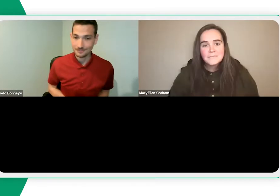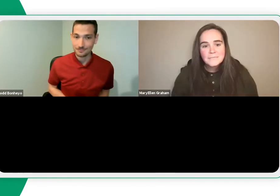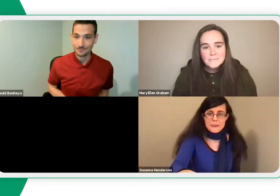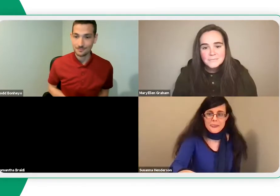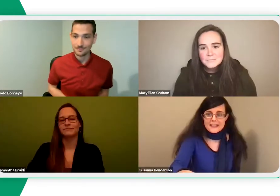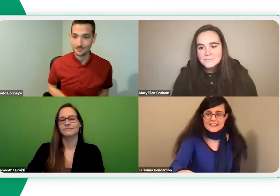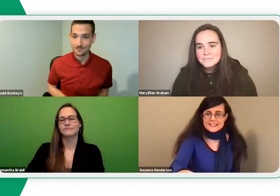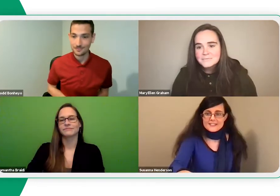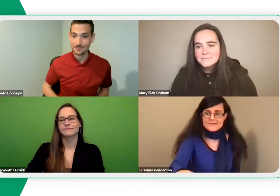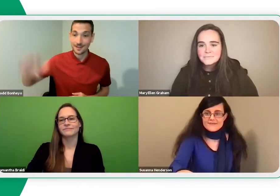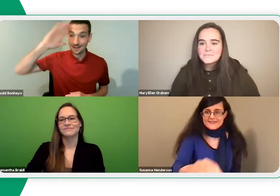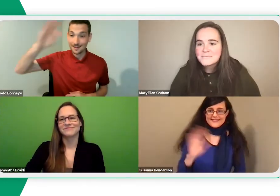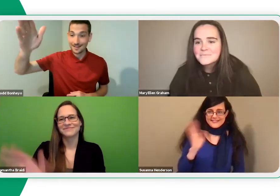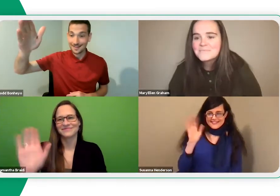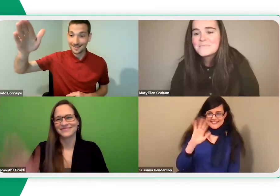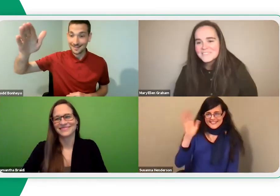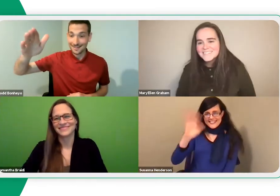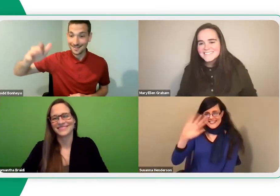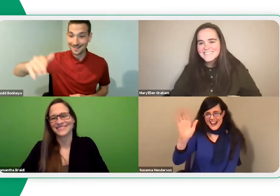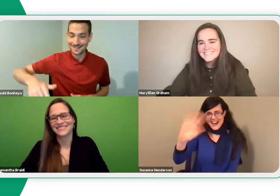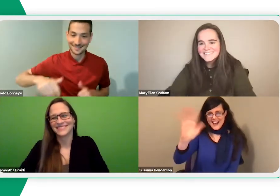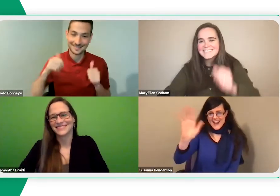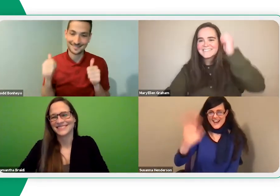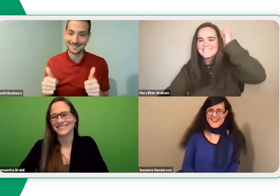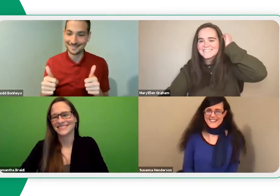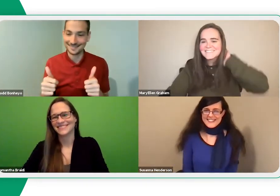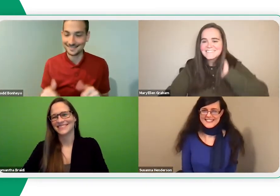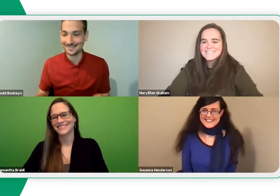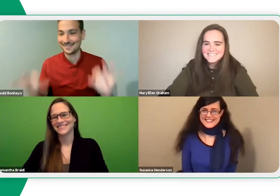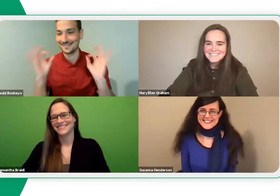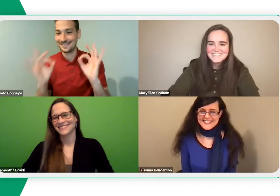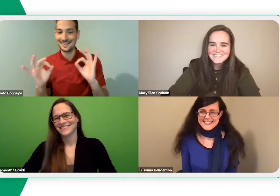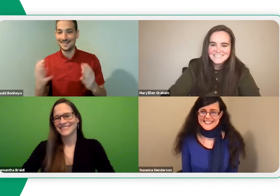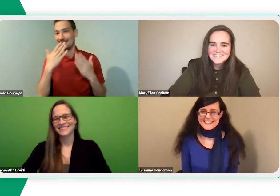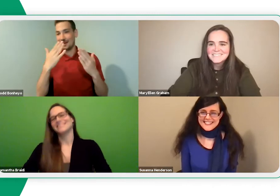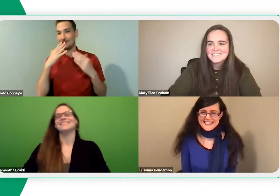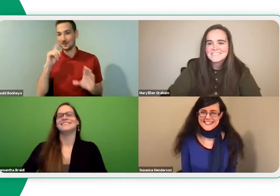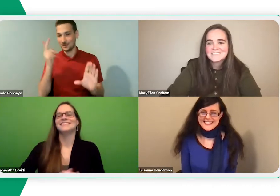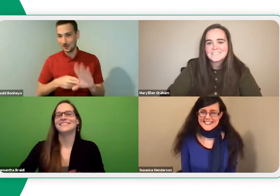turn your videos on and let's say hello. Hi.